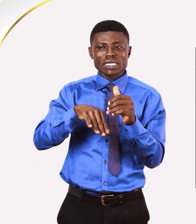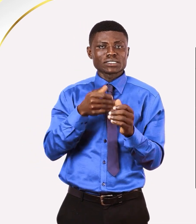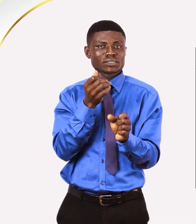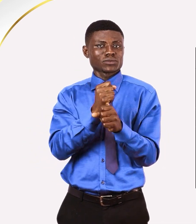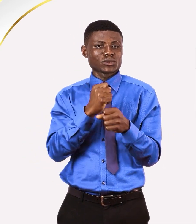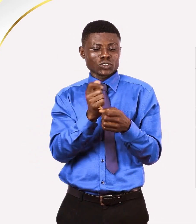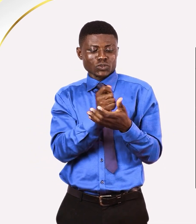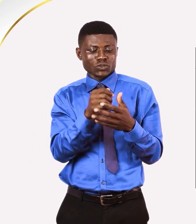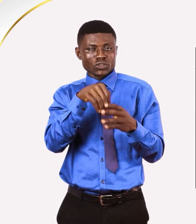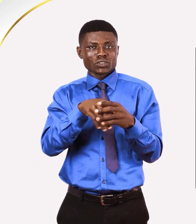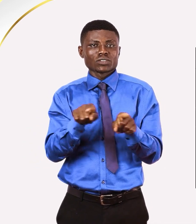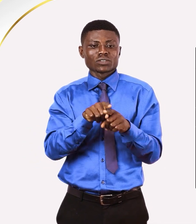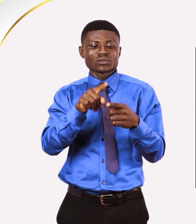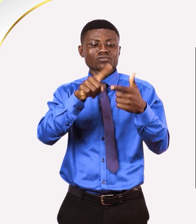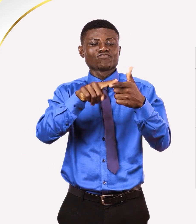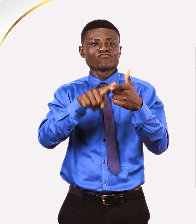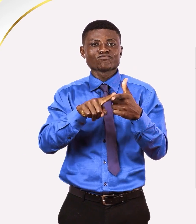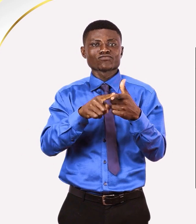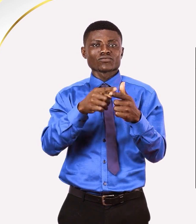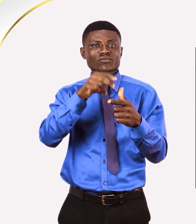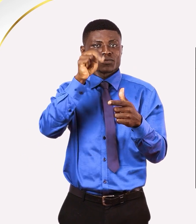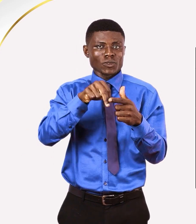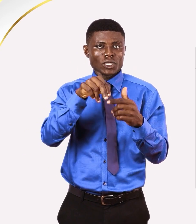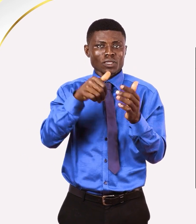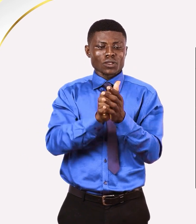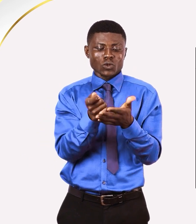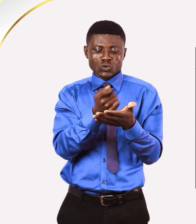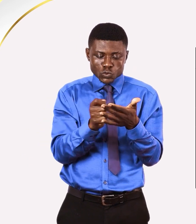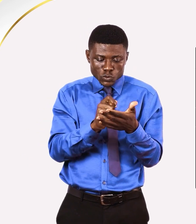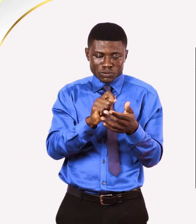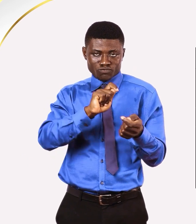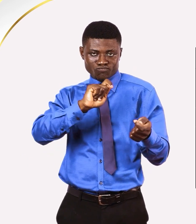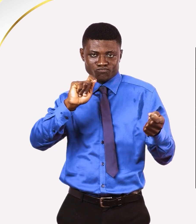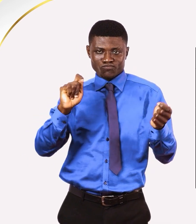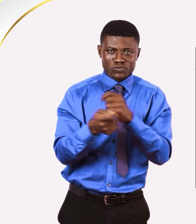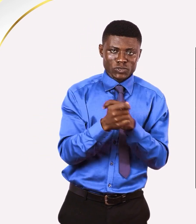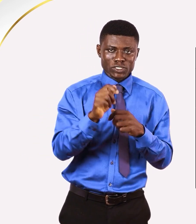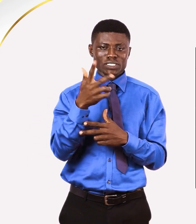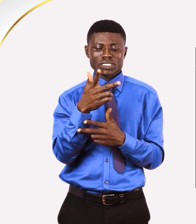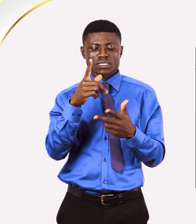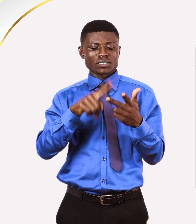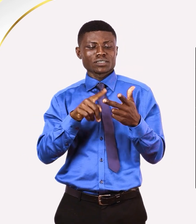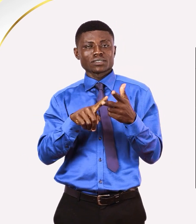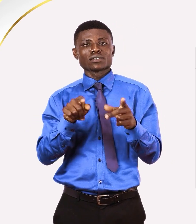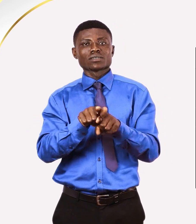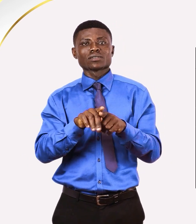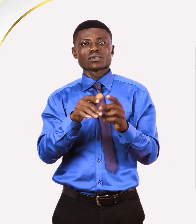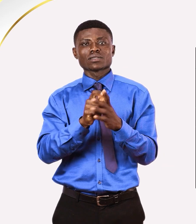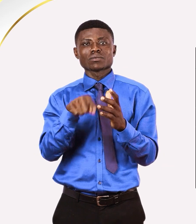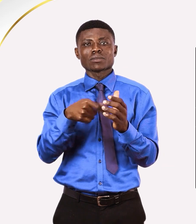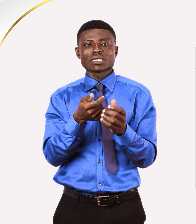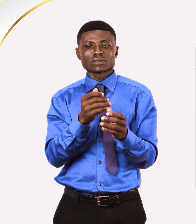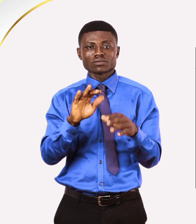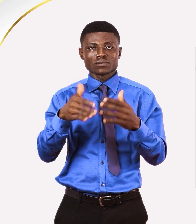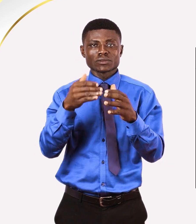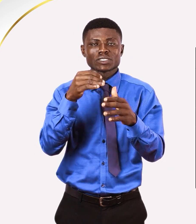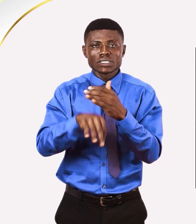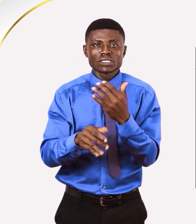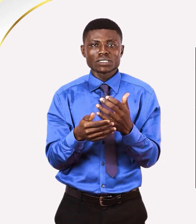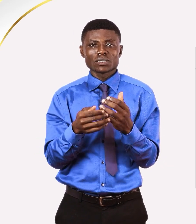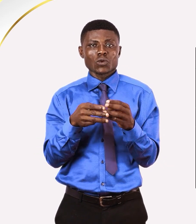information is held. 2. Information requiring a written transcript. 3. Information to